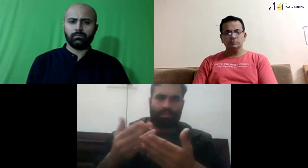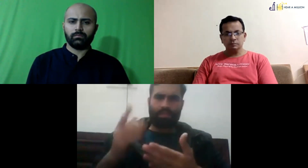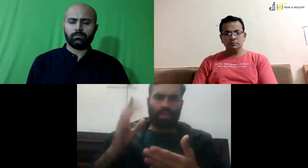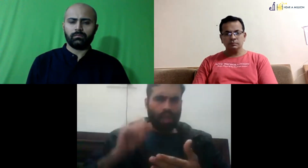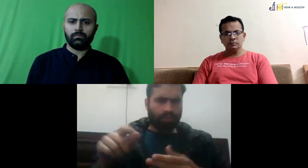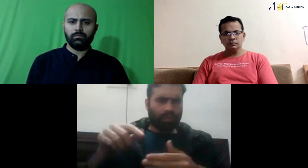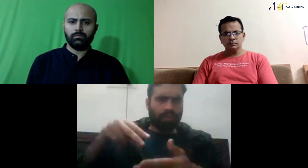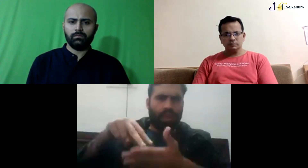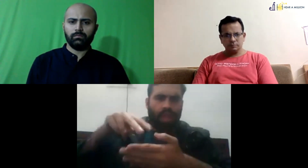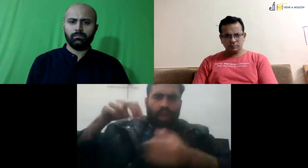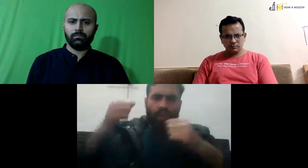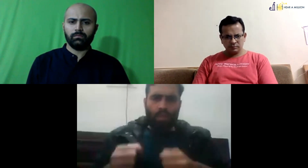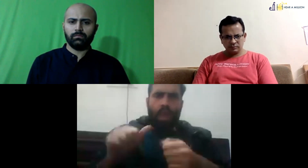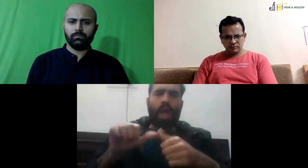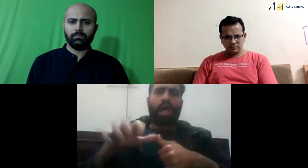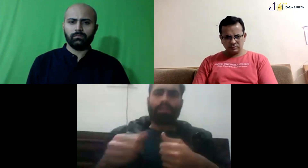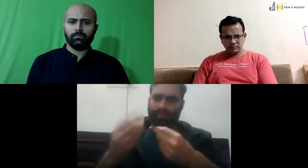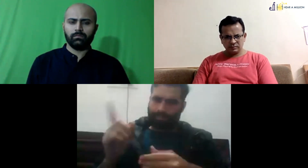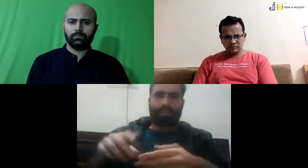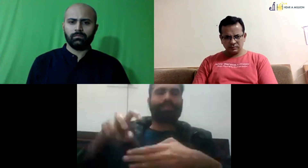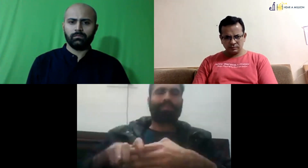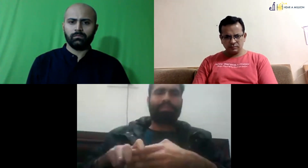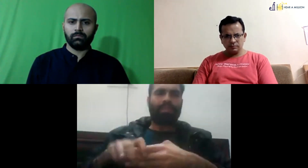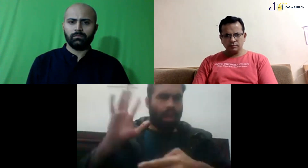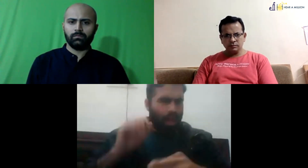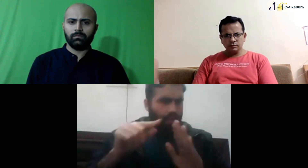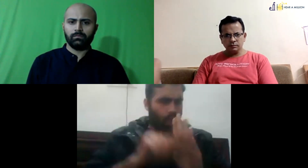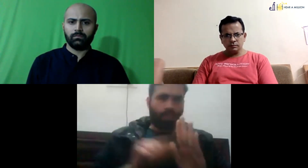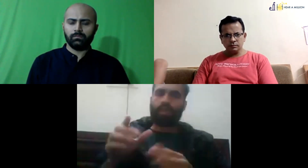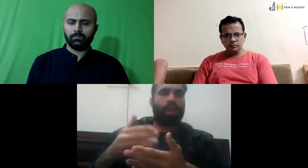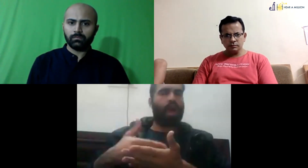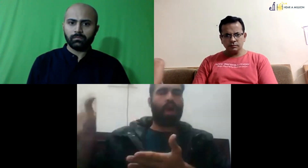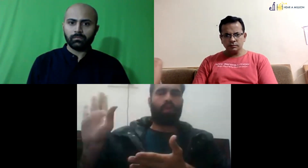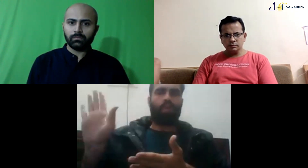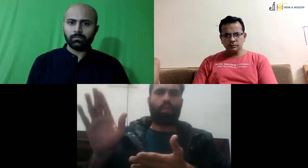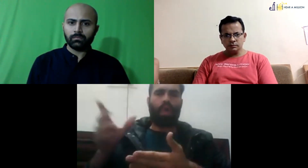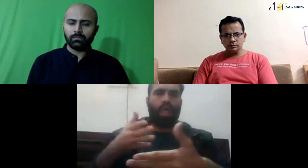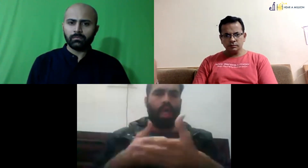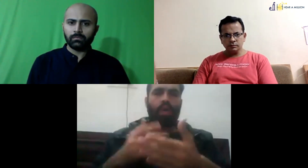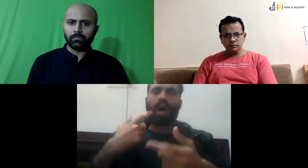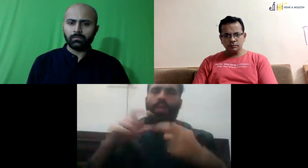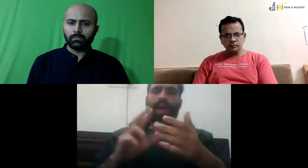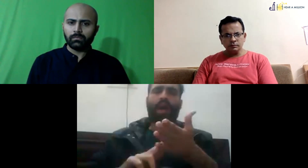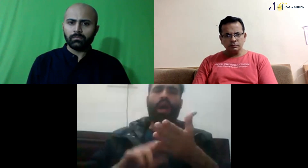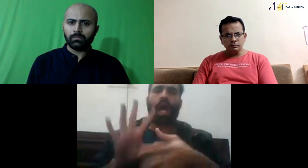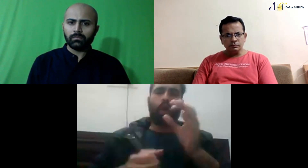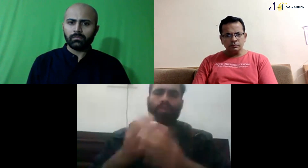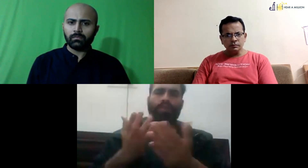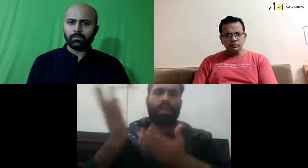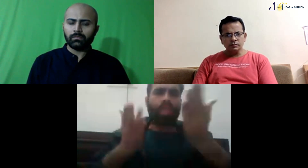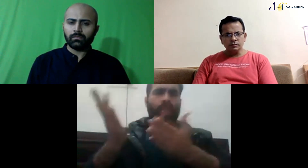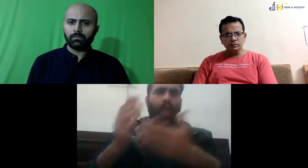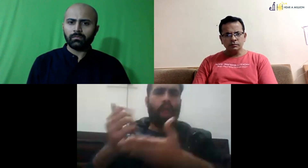or 30 minutes, he was getting pain. So I was observing things and I got to know we have to give them these kind of people, we have to give